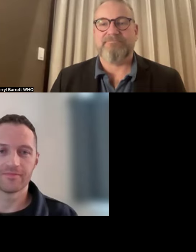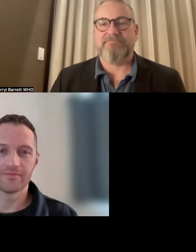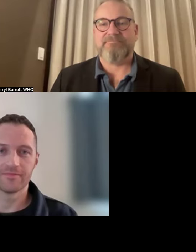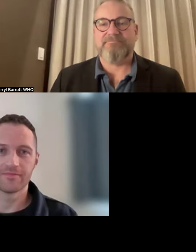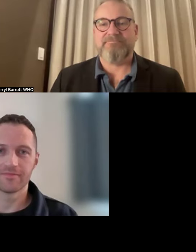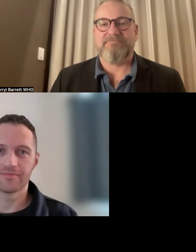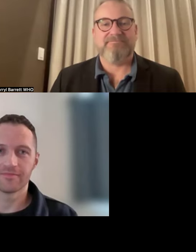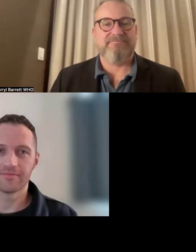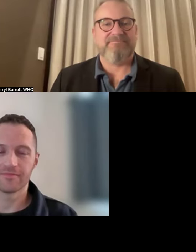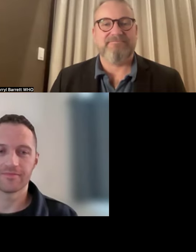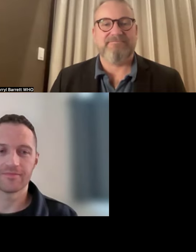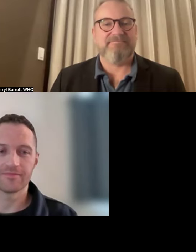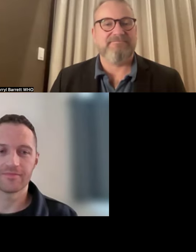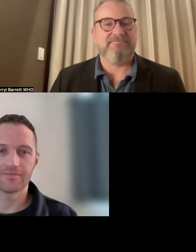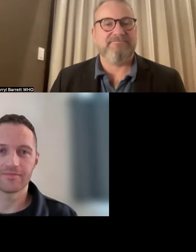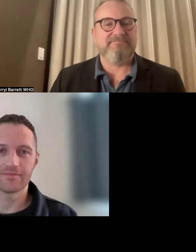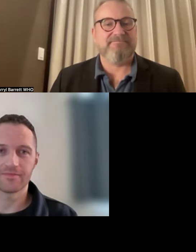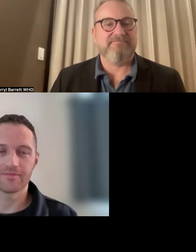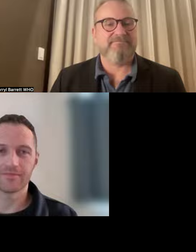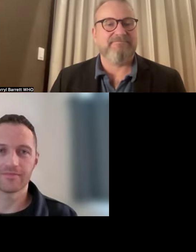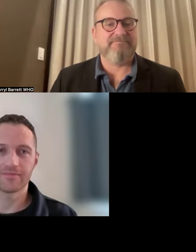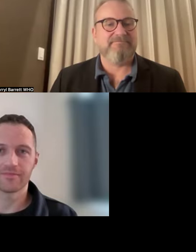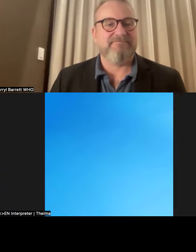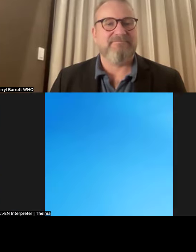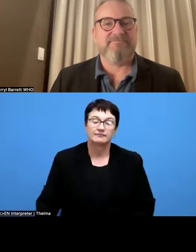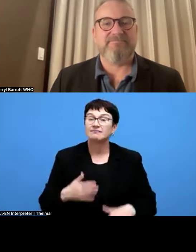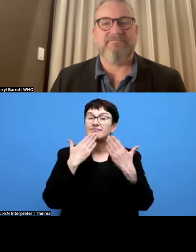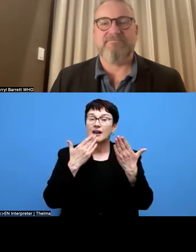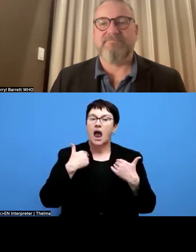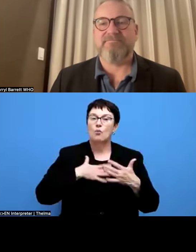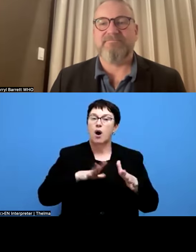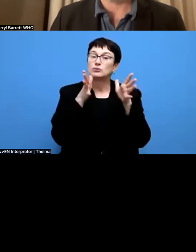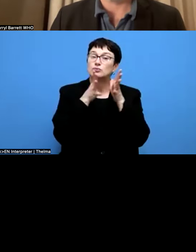Thank you, everybody. This is Gayatri. I will just be guiding us through our photograph. If I